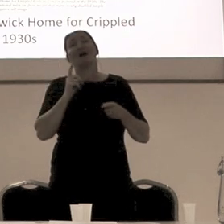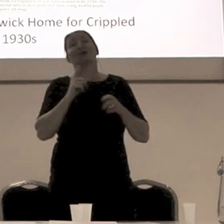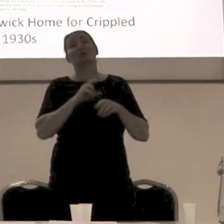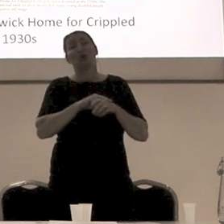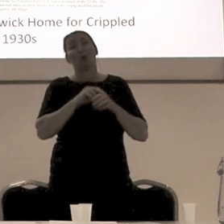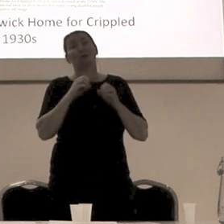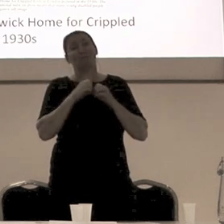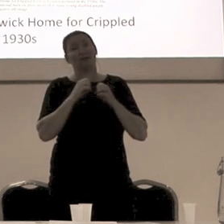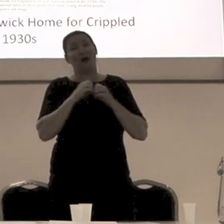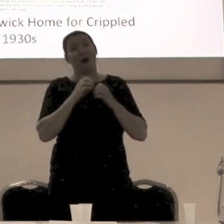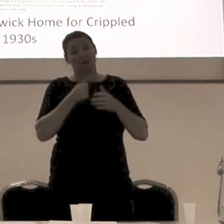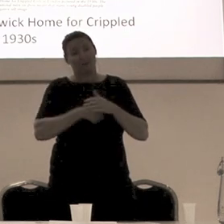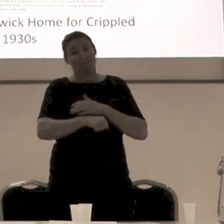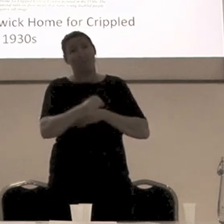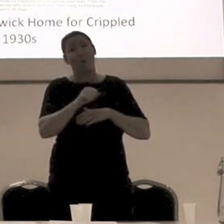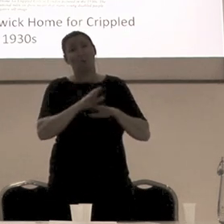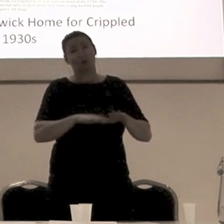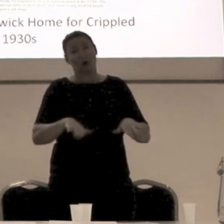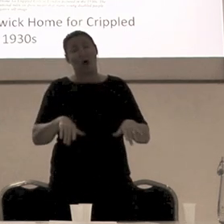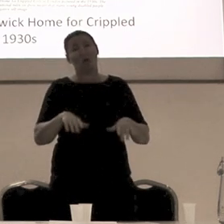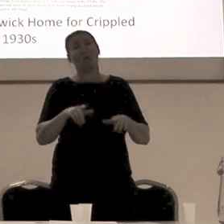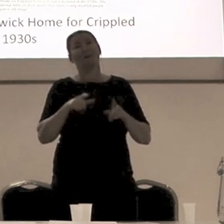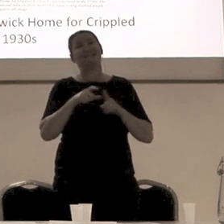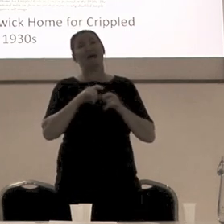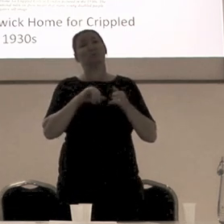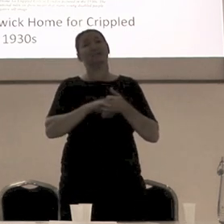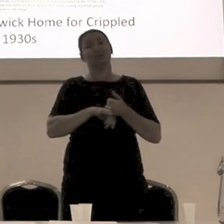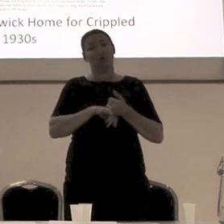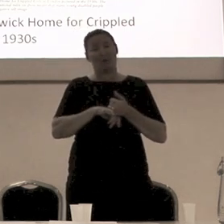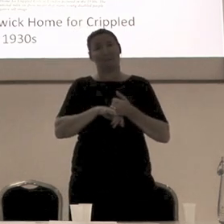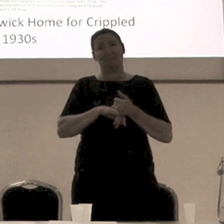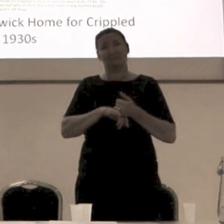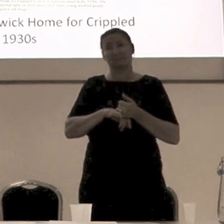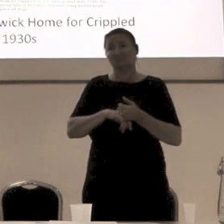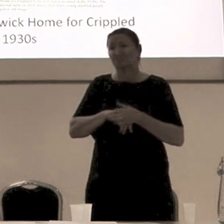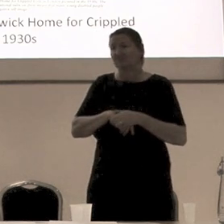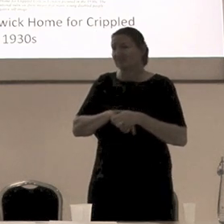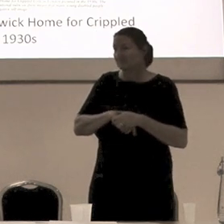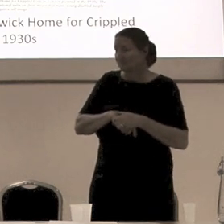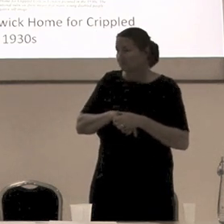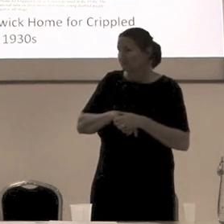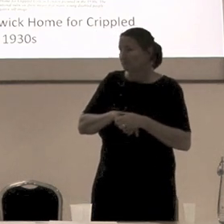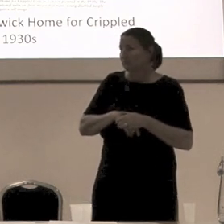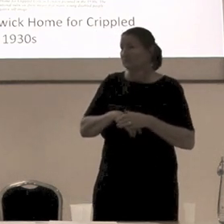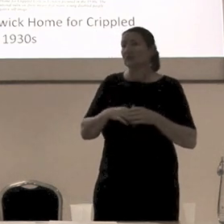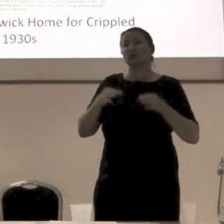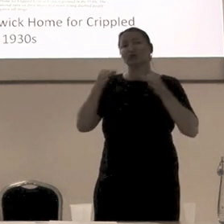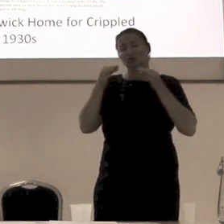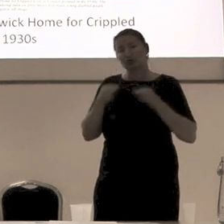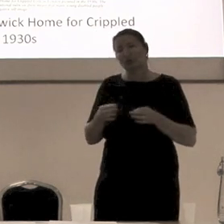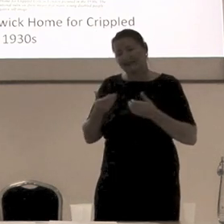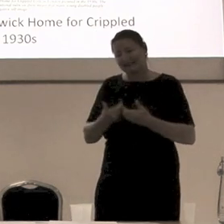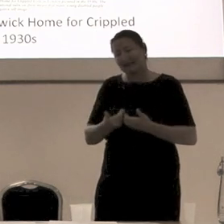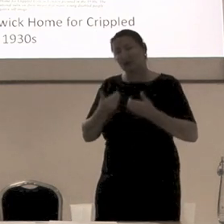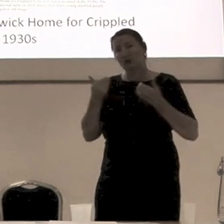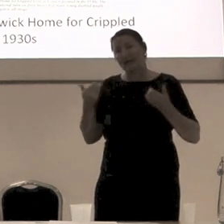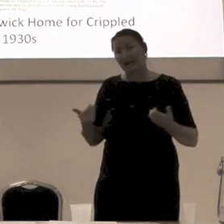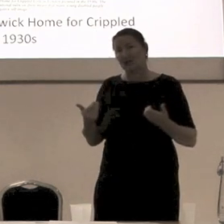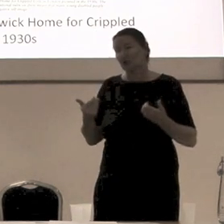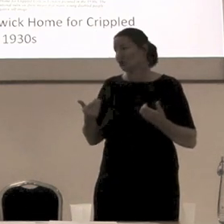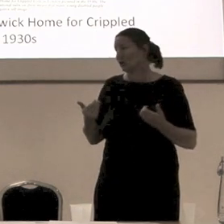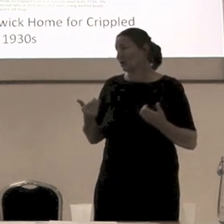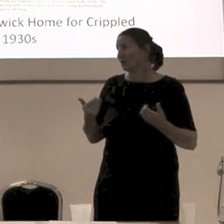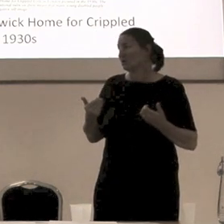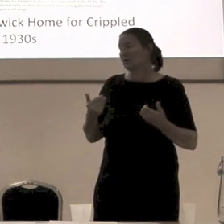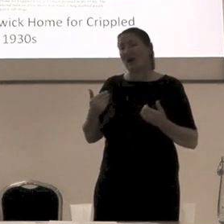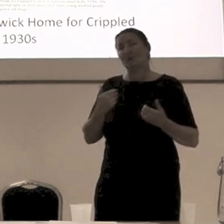had an approach to that as well. However, there was strict segregation in many areas as we move into